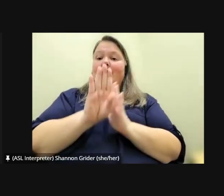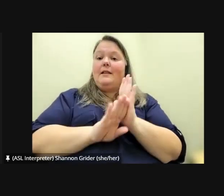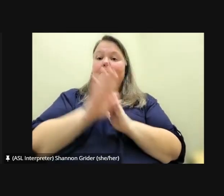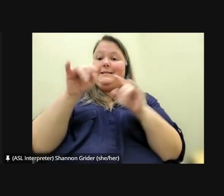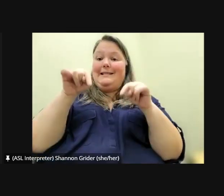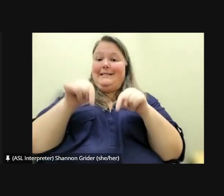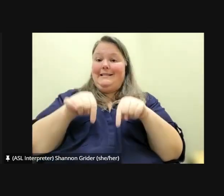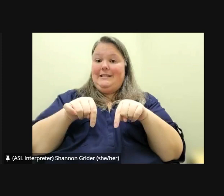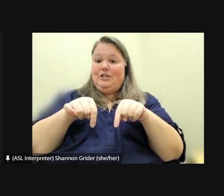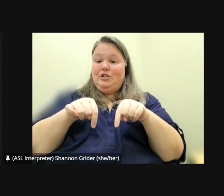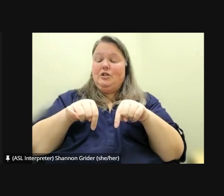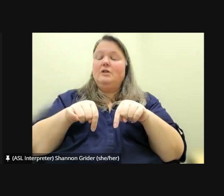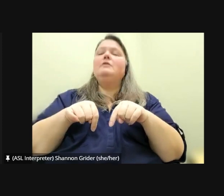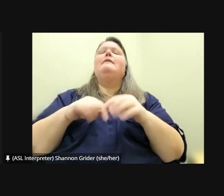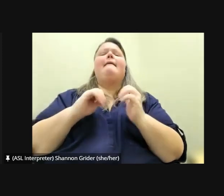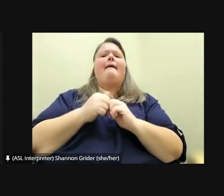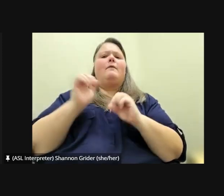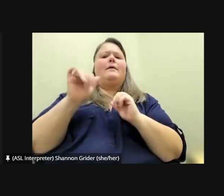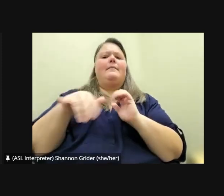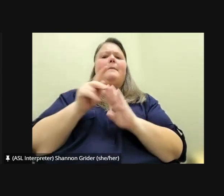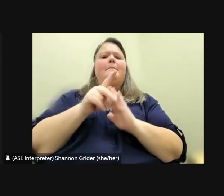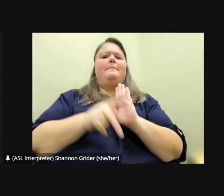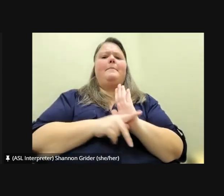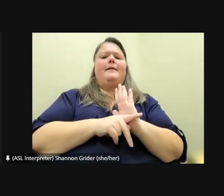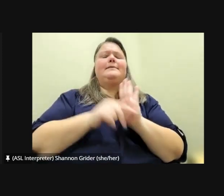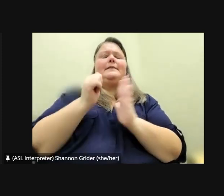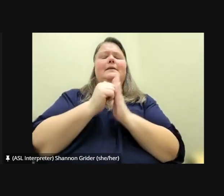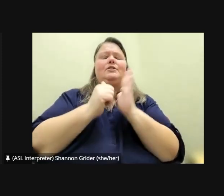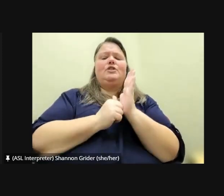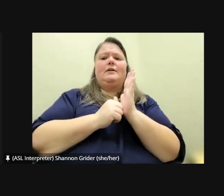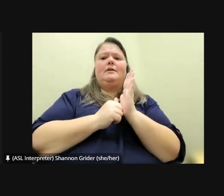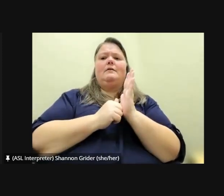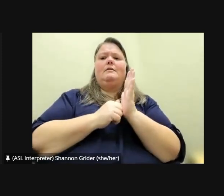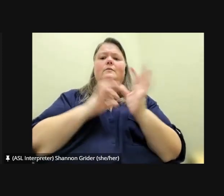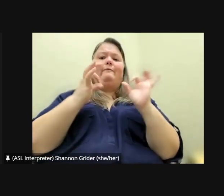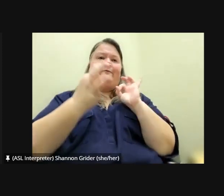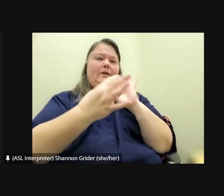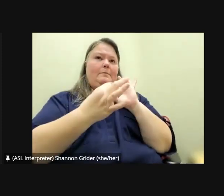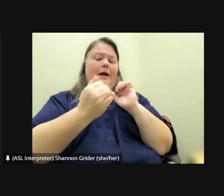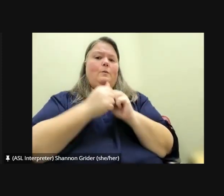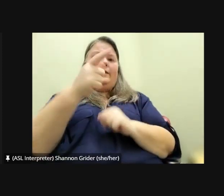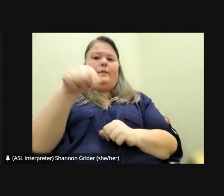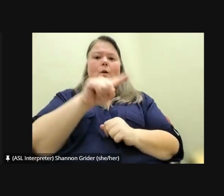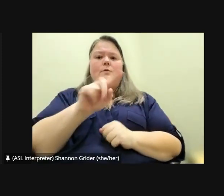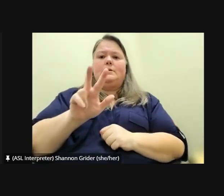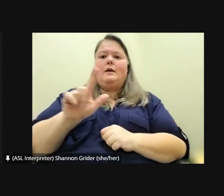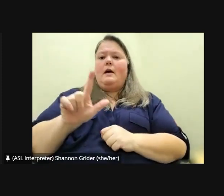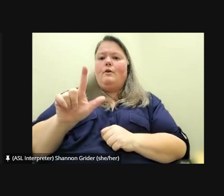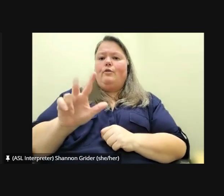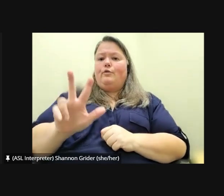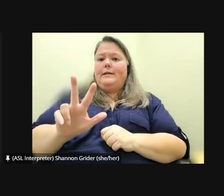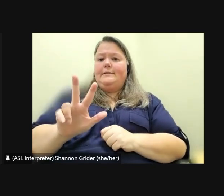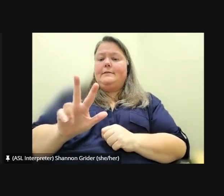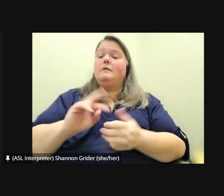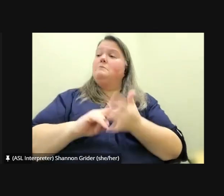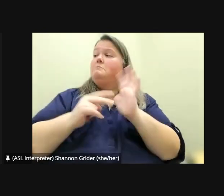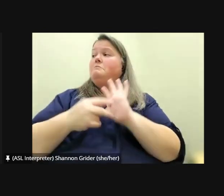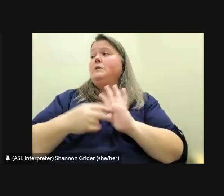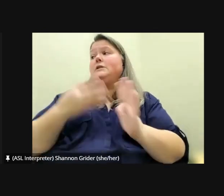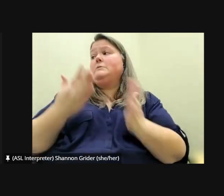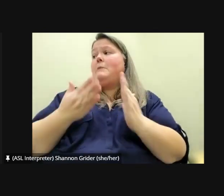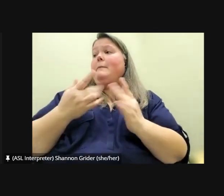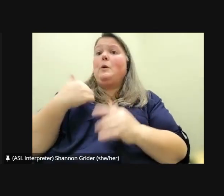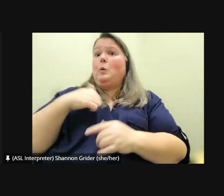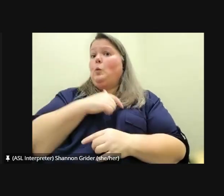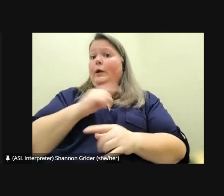that policy agenda back for feedback with the L3s. And that might mean that we go to them, so that the burden isn't always on them coming to us, right? We might